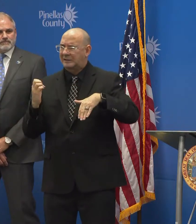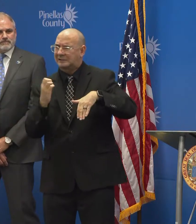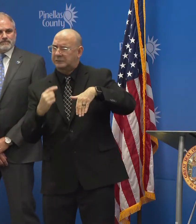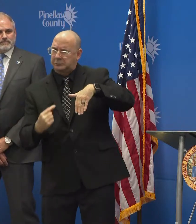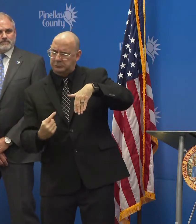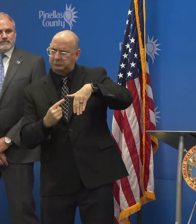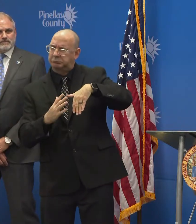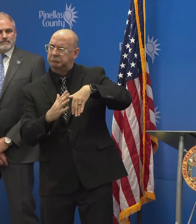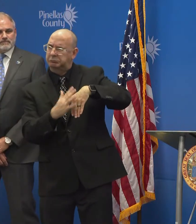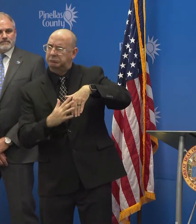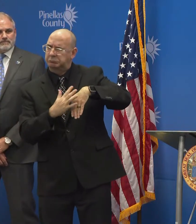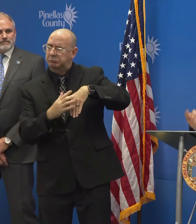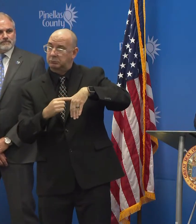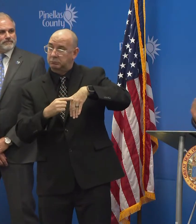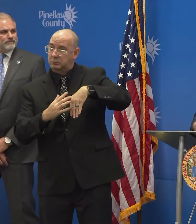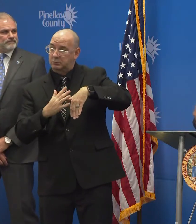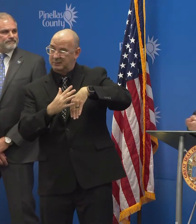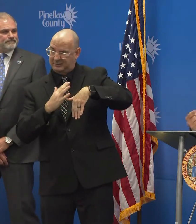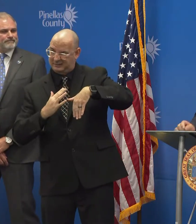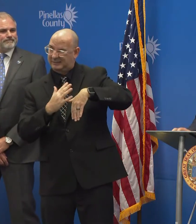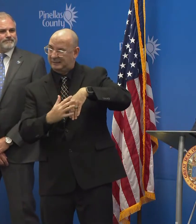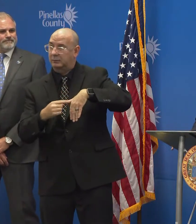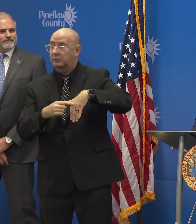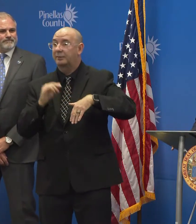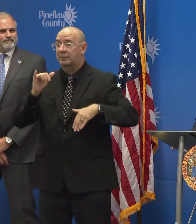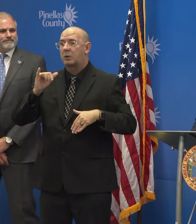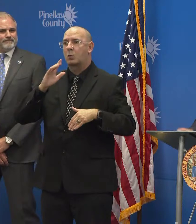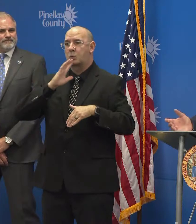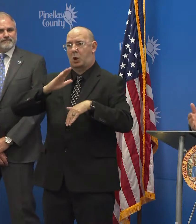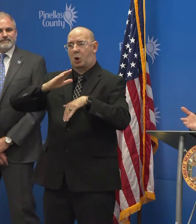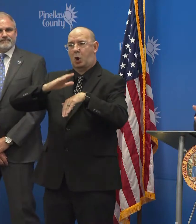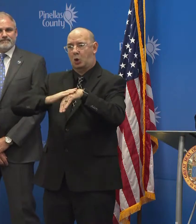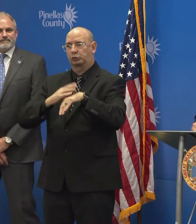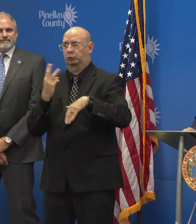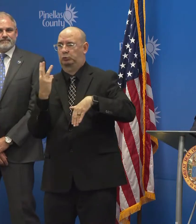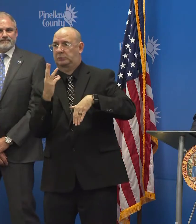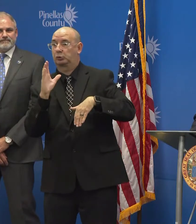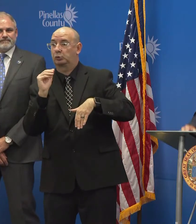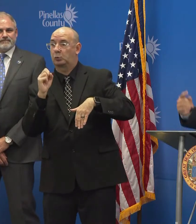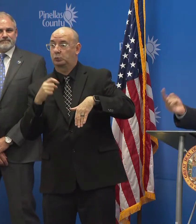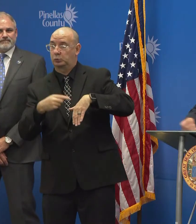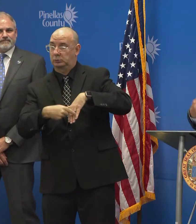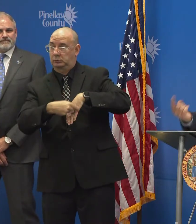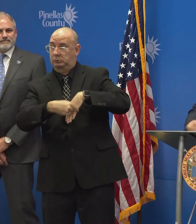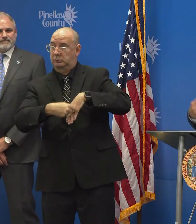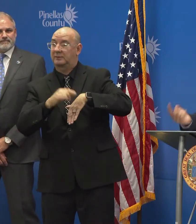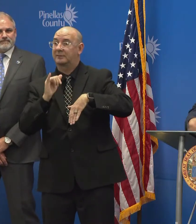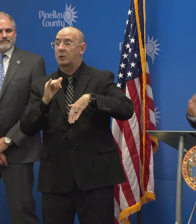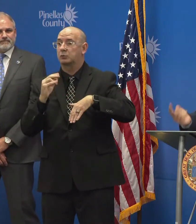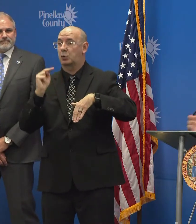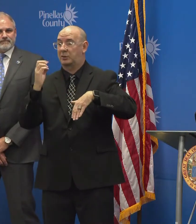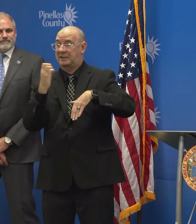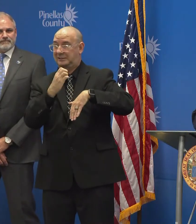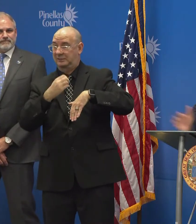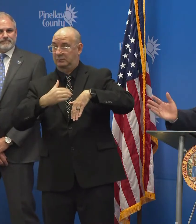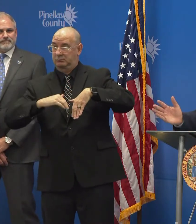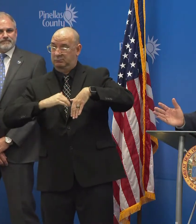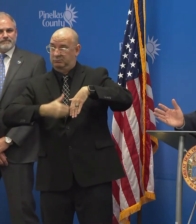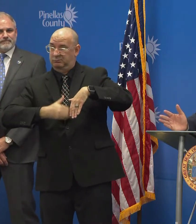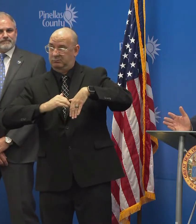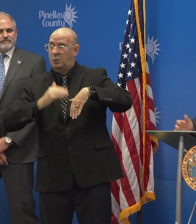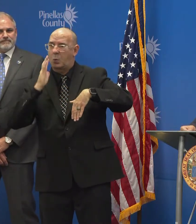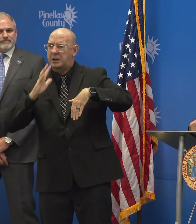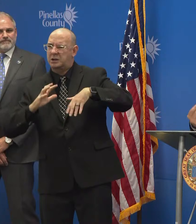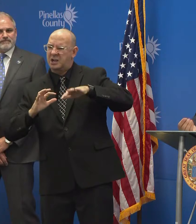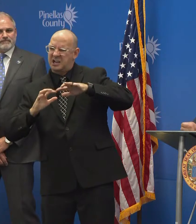it's tracking parallel to the west coast of Florida, that northeast part is likely to chew up a lot of water, do a